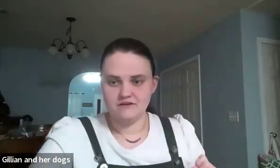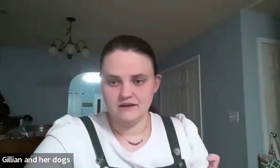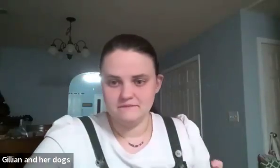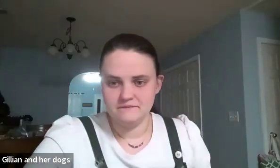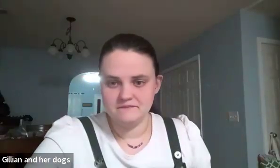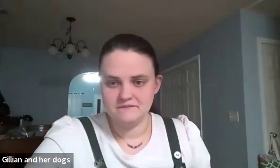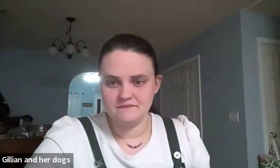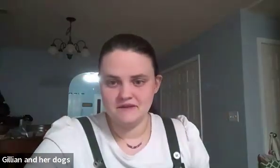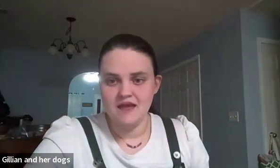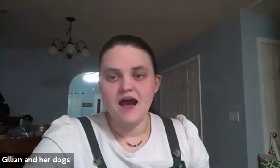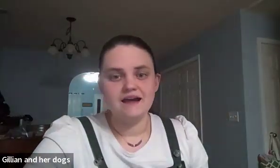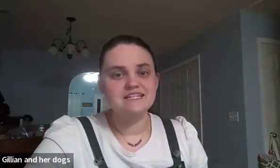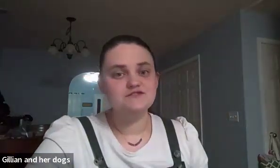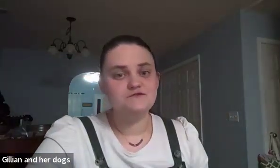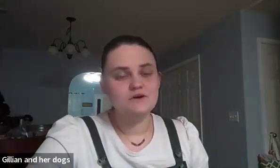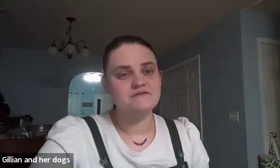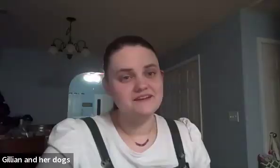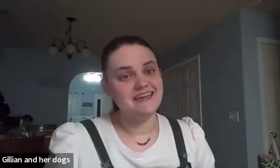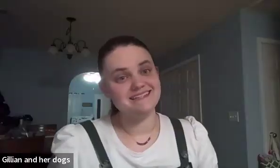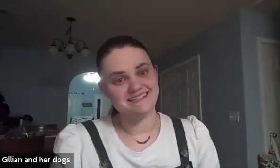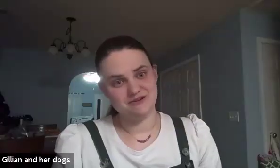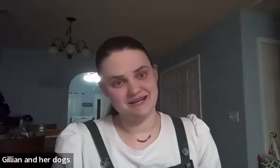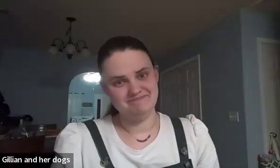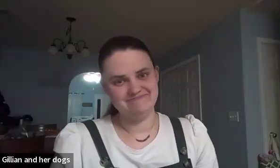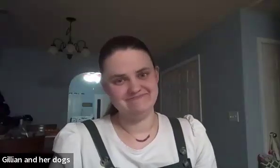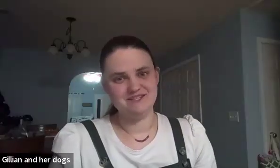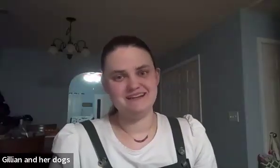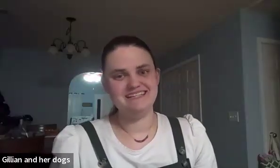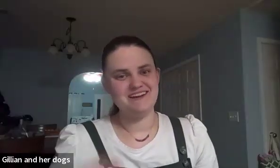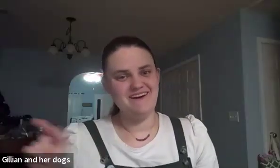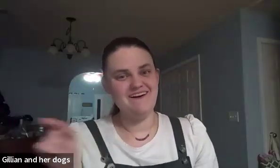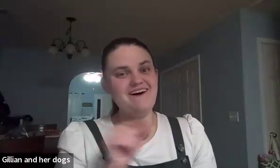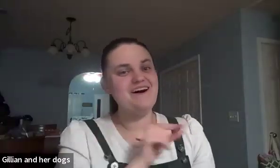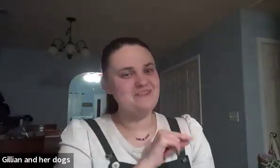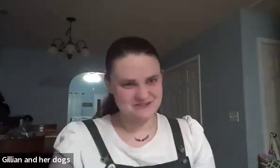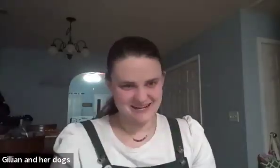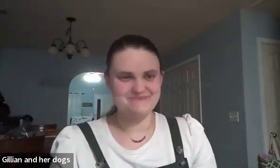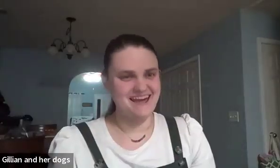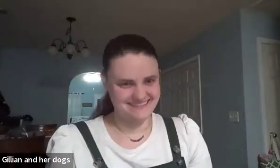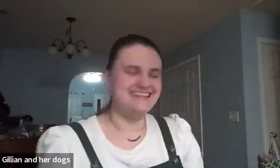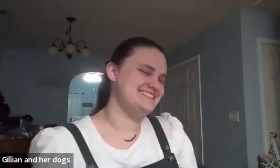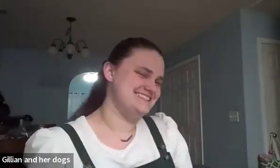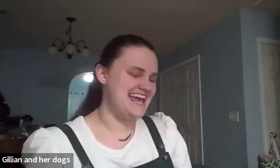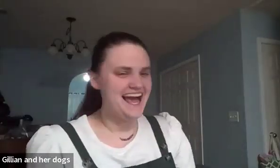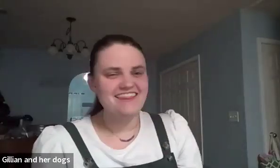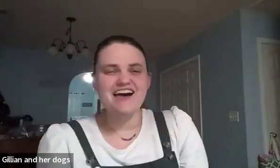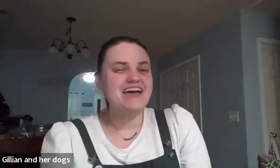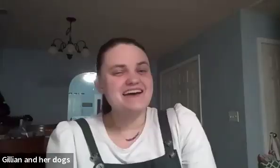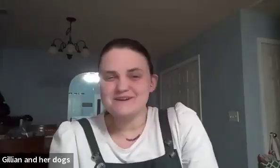All right. I teach fourth, fifth, and sixth grade. So I teach all those grades math. Yes. And I love every